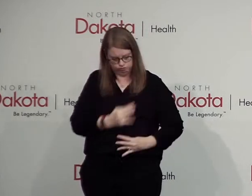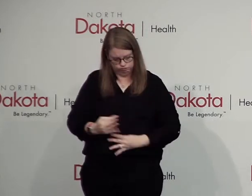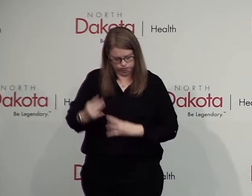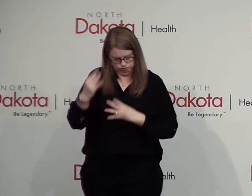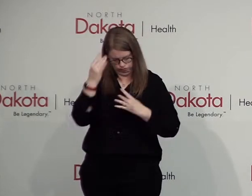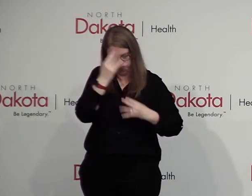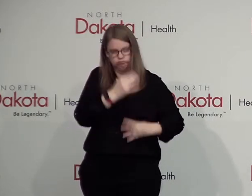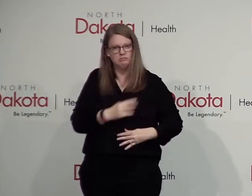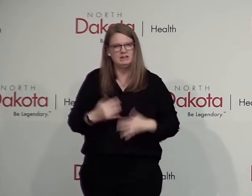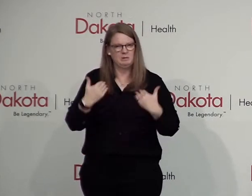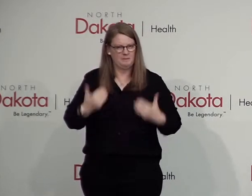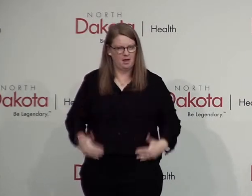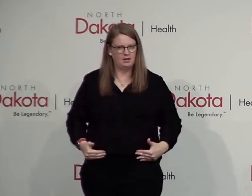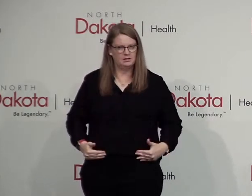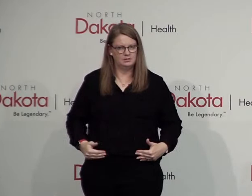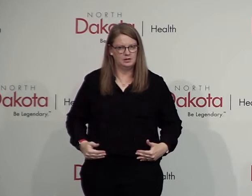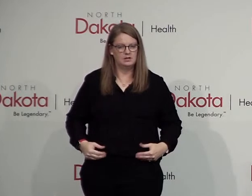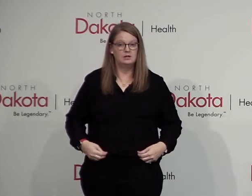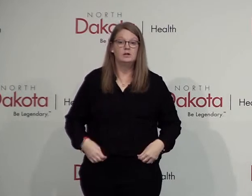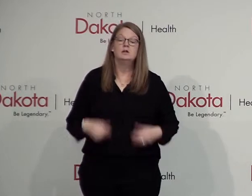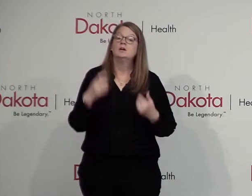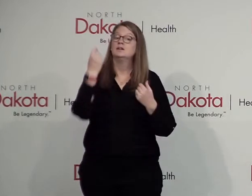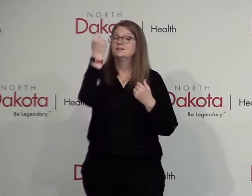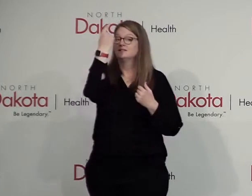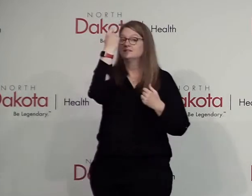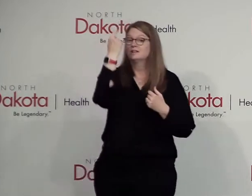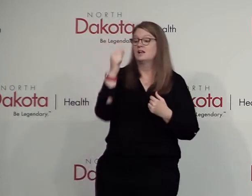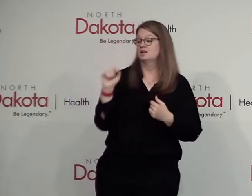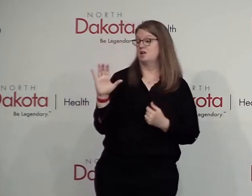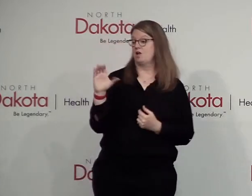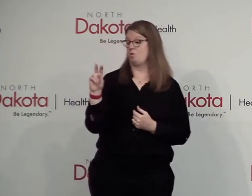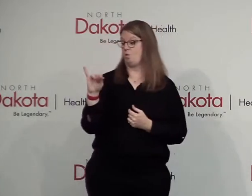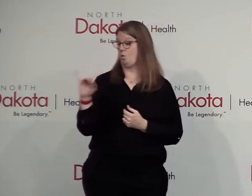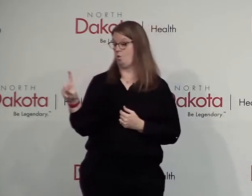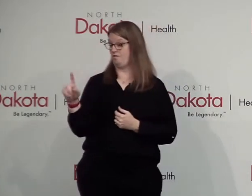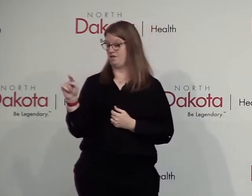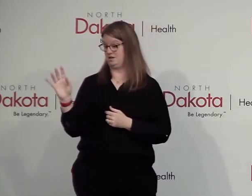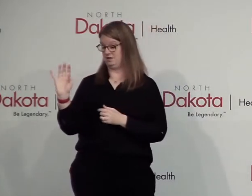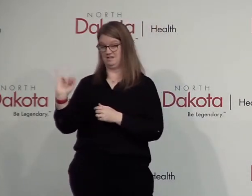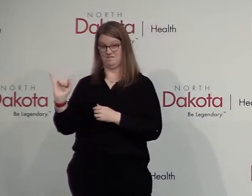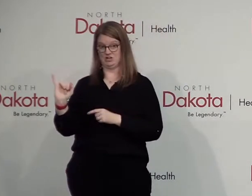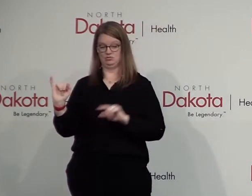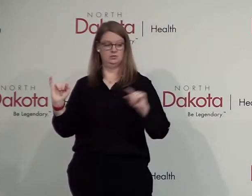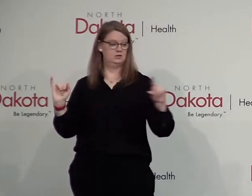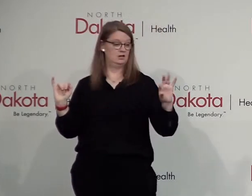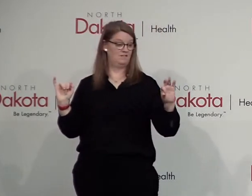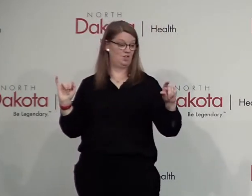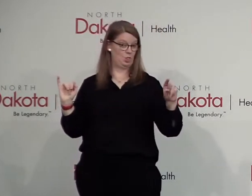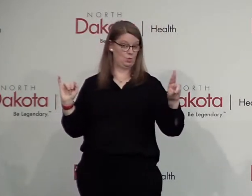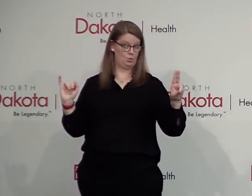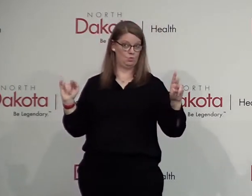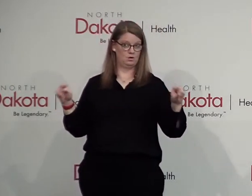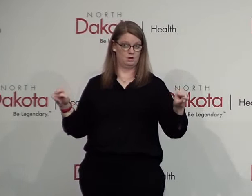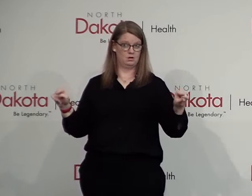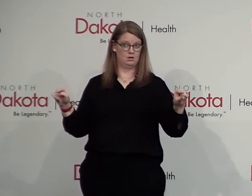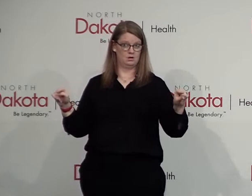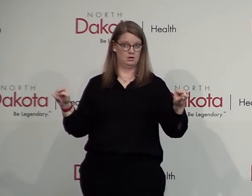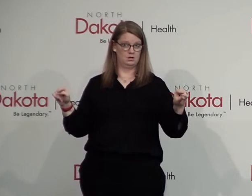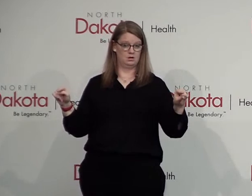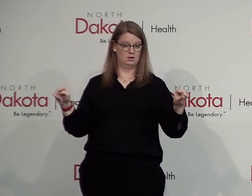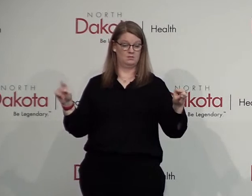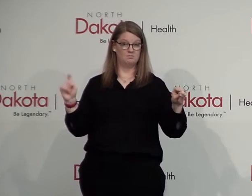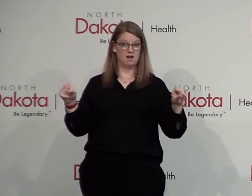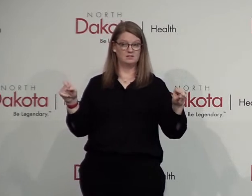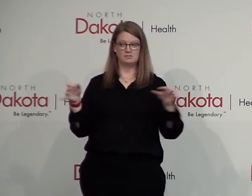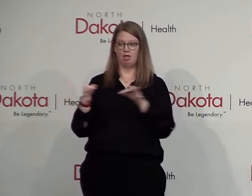There is no recommended spacing between COVID infection and getting the flu vaccine. But it is important